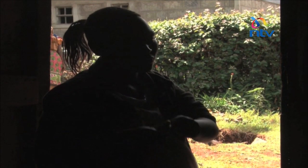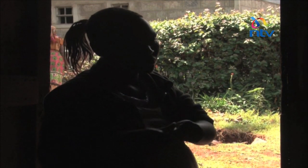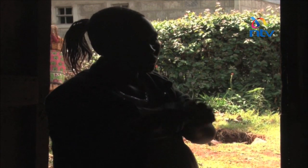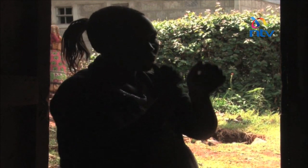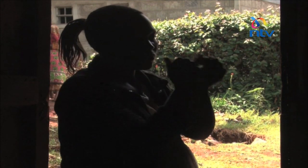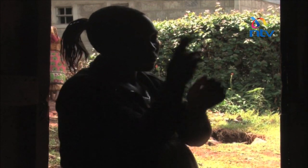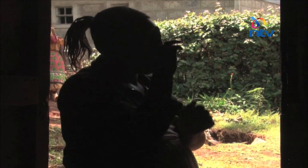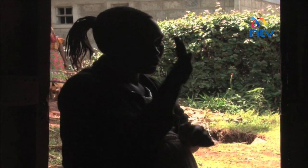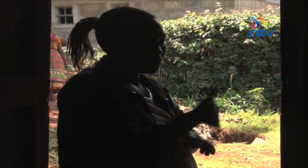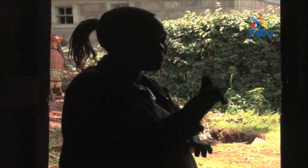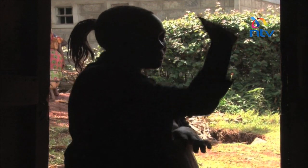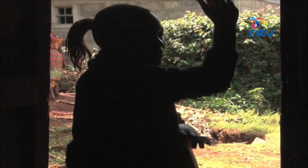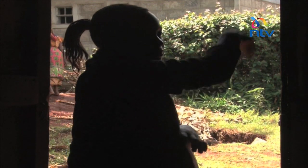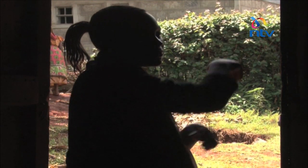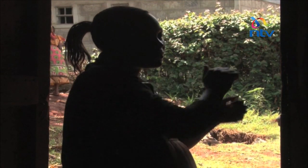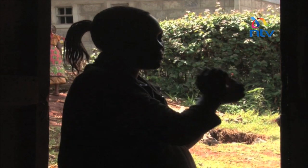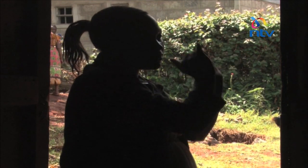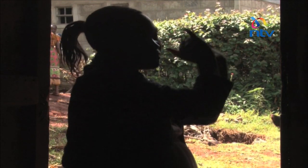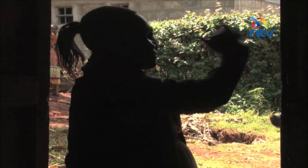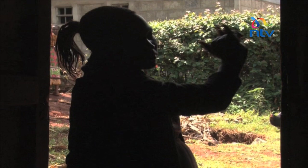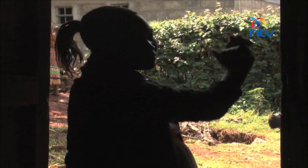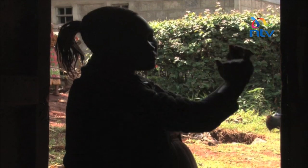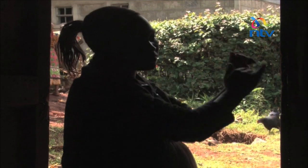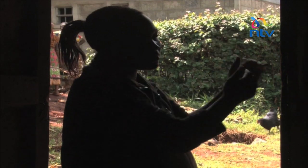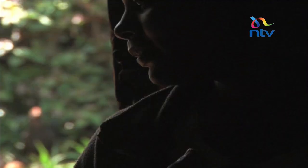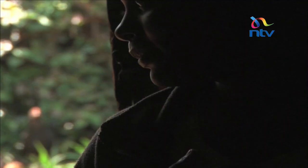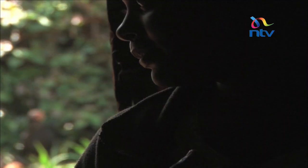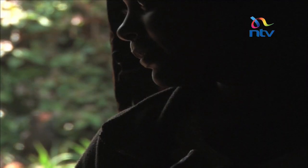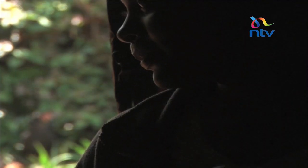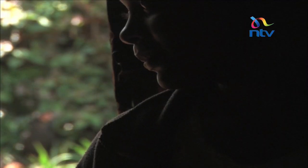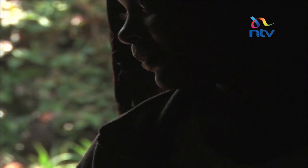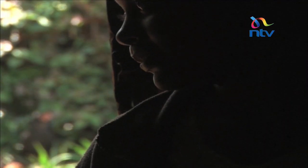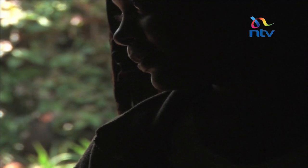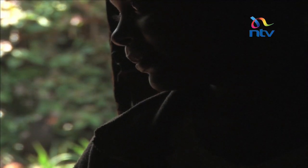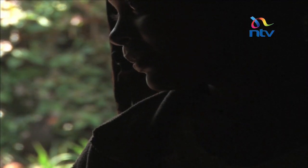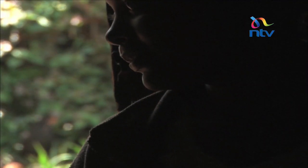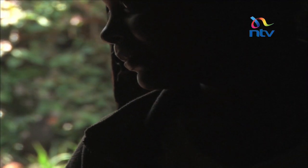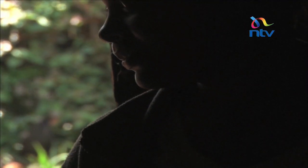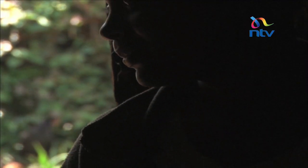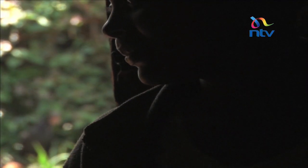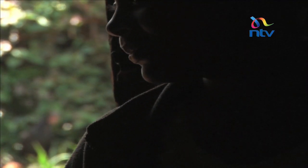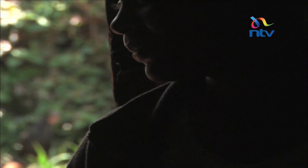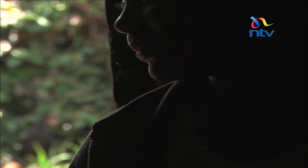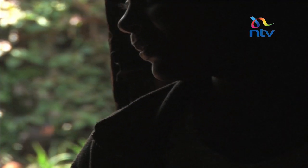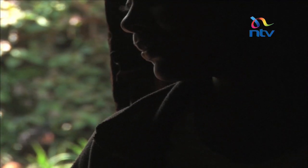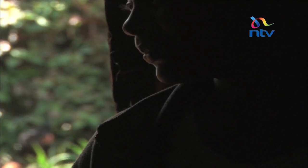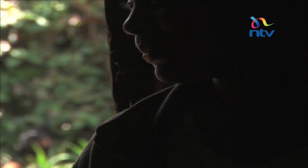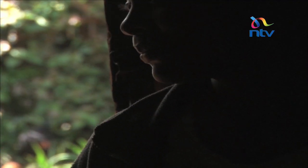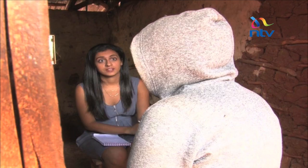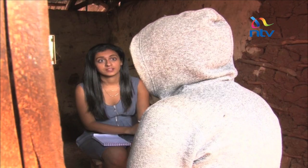Because she dropped out of school, Mercy doesn't know much sign language. Even with the help of interpreters, she's unable to communicate exactly what happened.